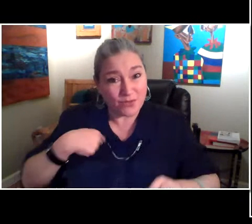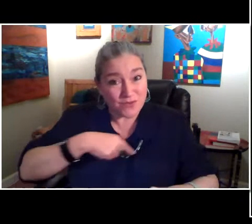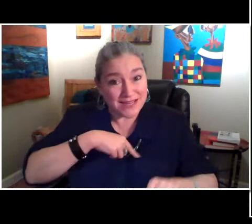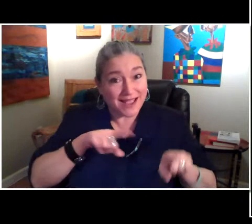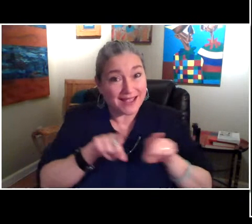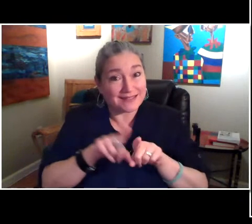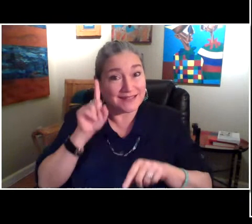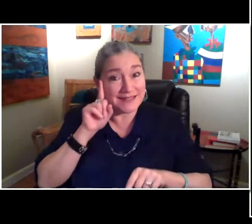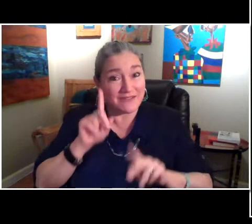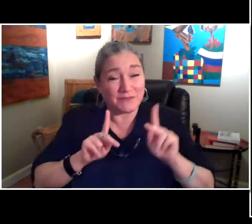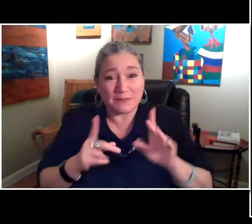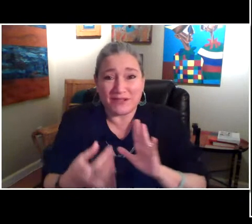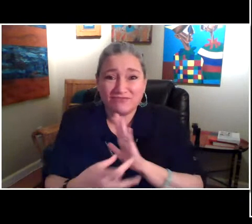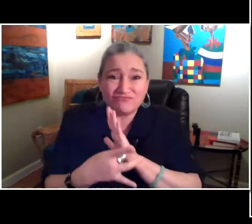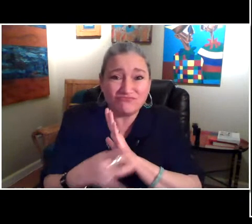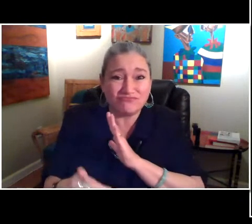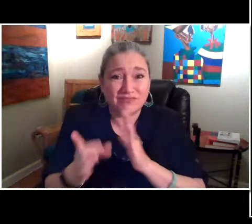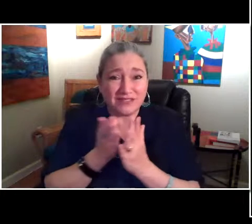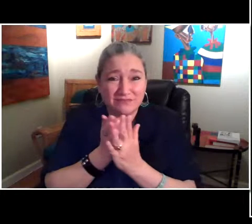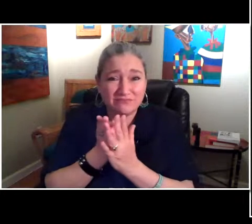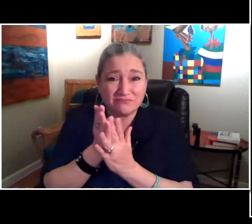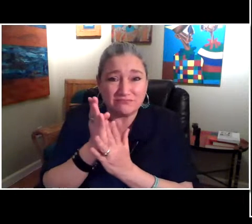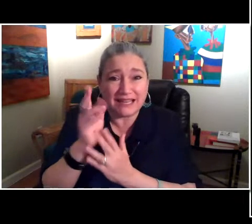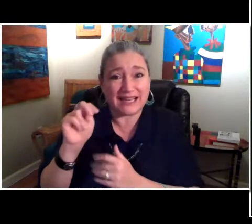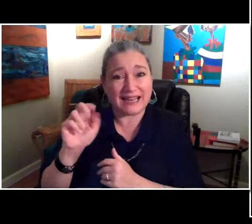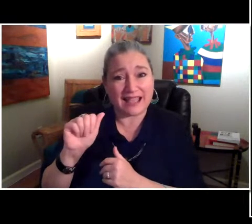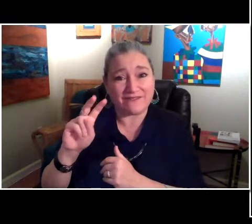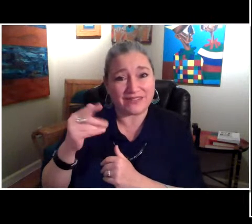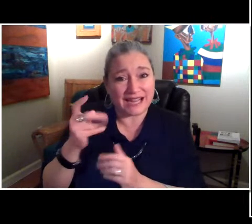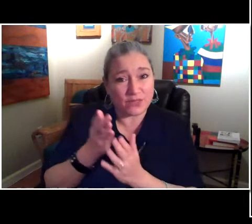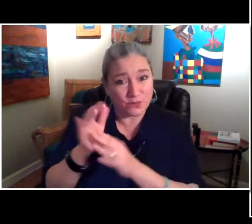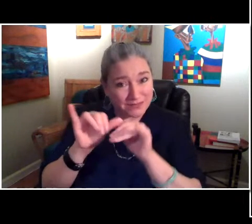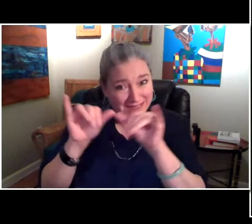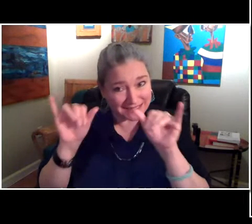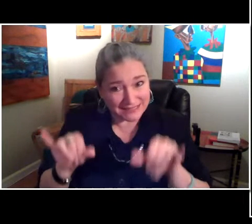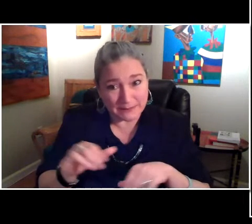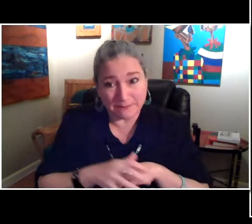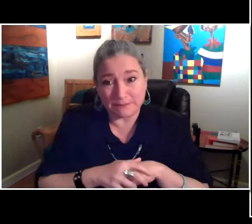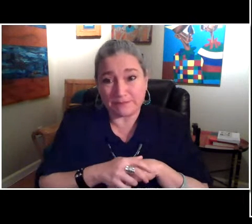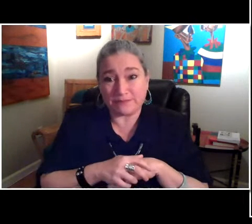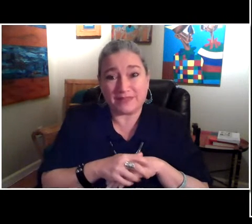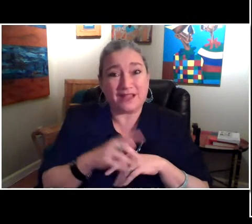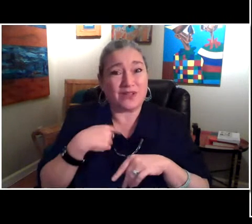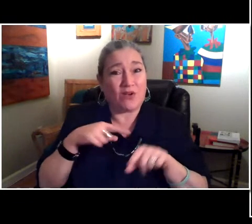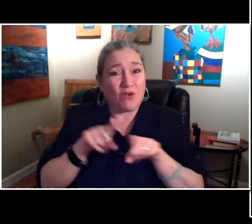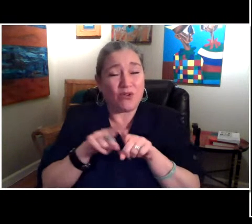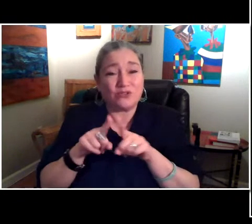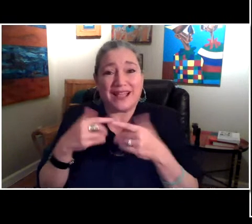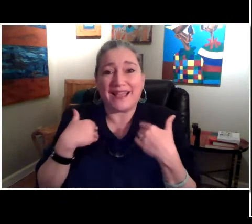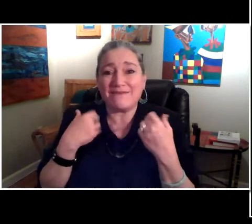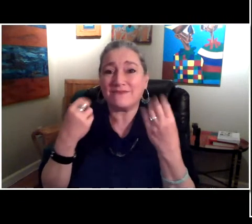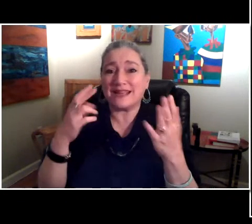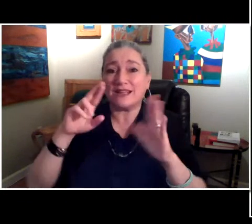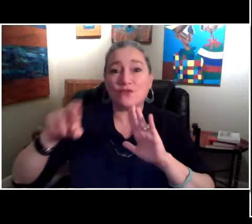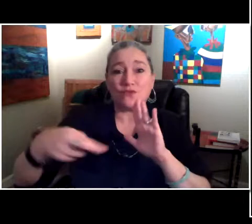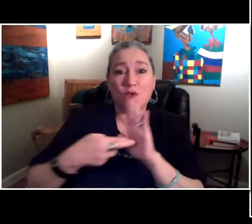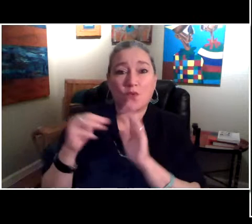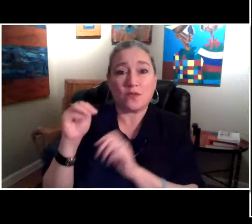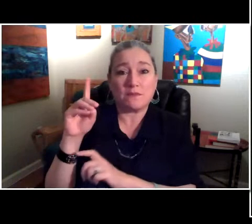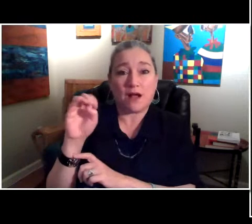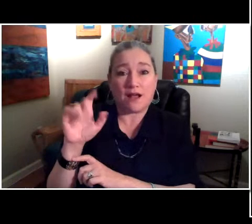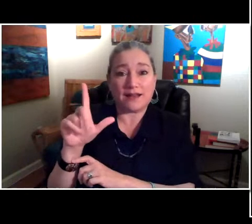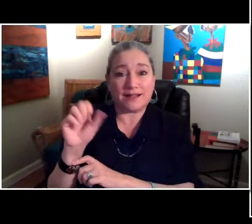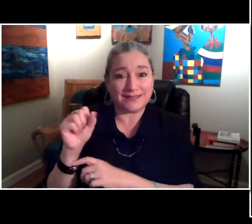the world is designed for hearing people, but we as deaf people become fluent in navigating